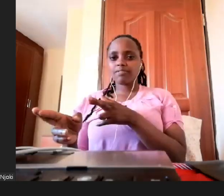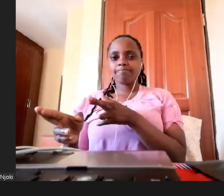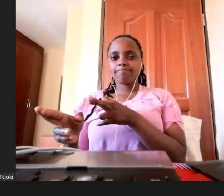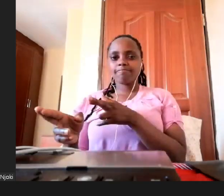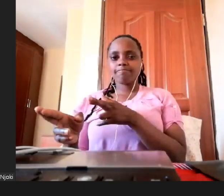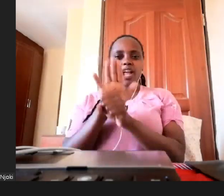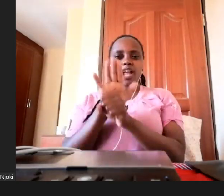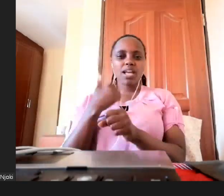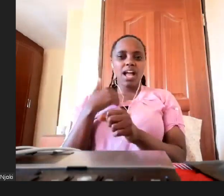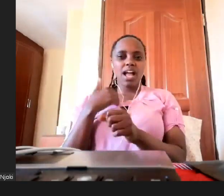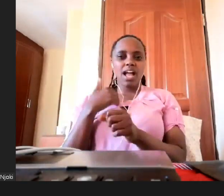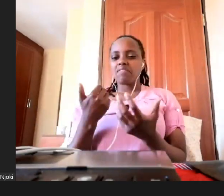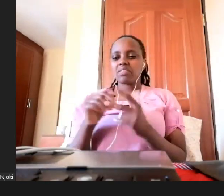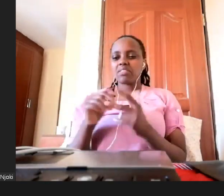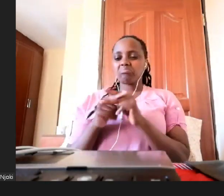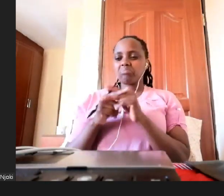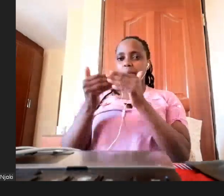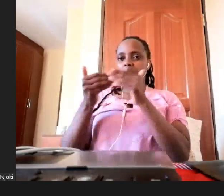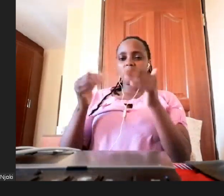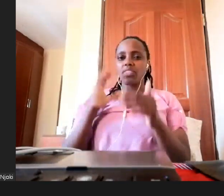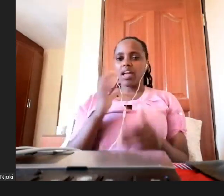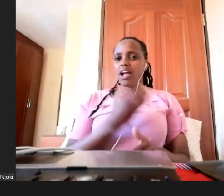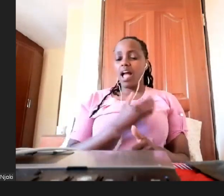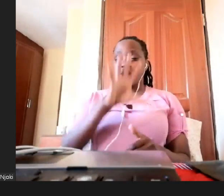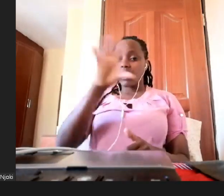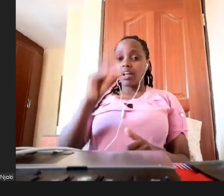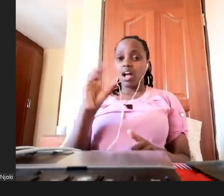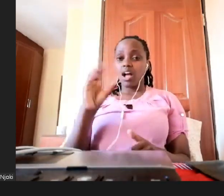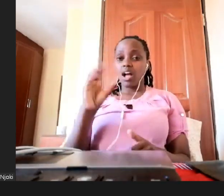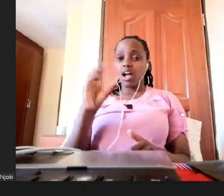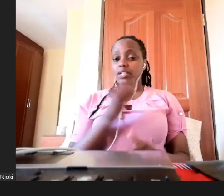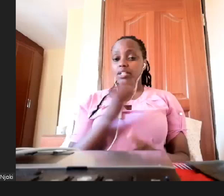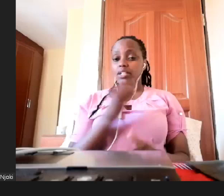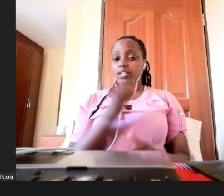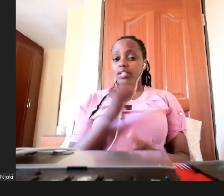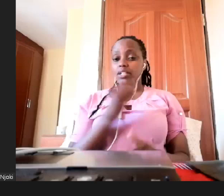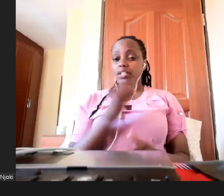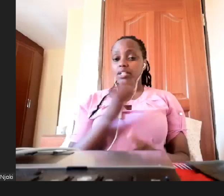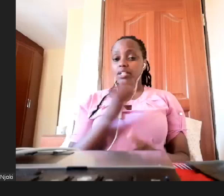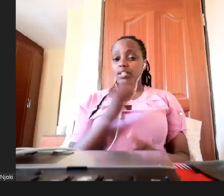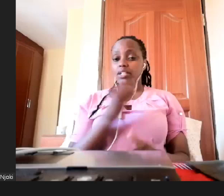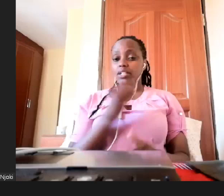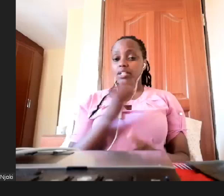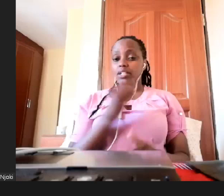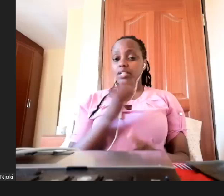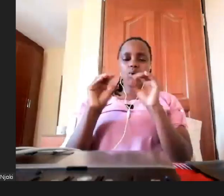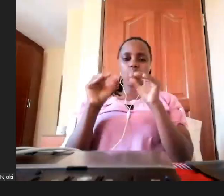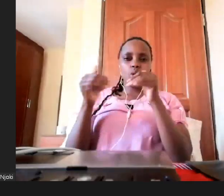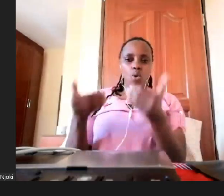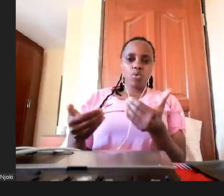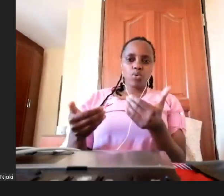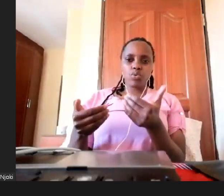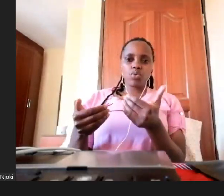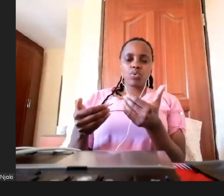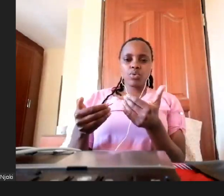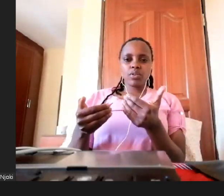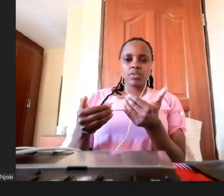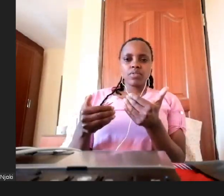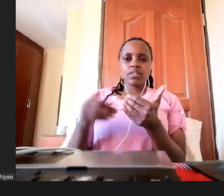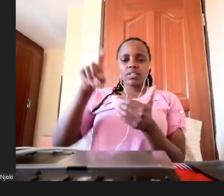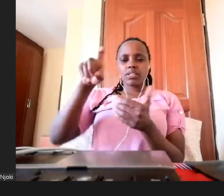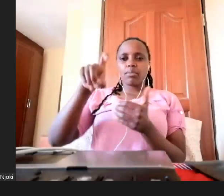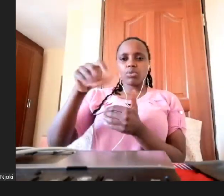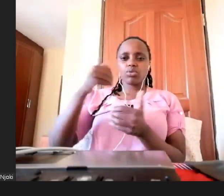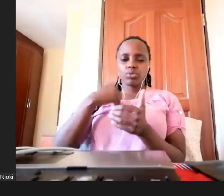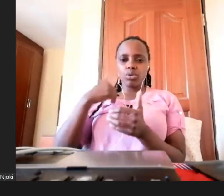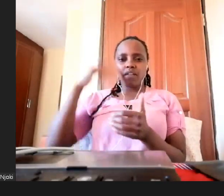them, they don't have observer status before the African Committee of Experts, so they may not be aware, or as they are supposed